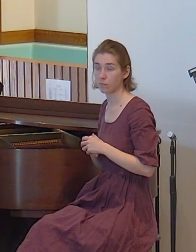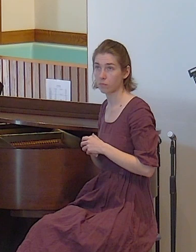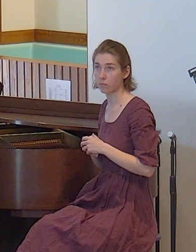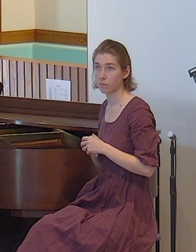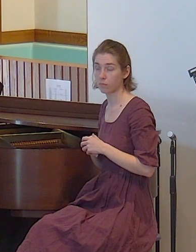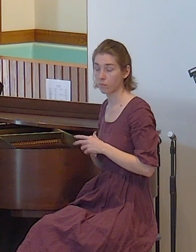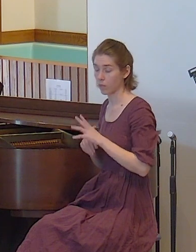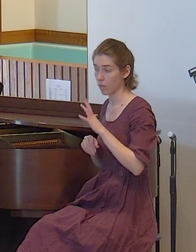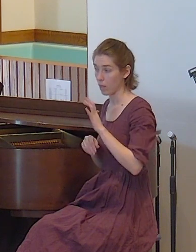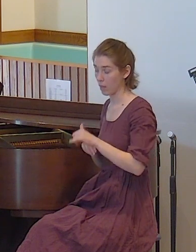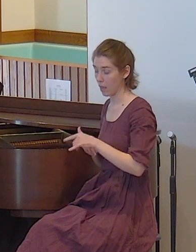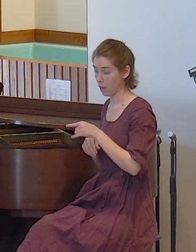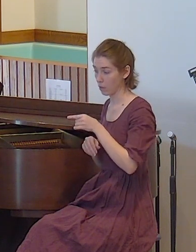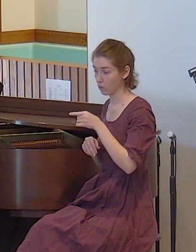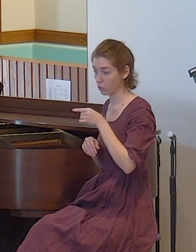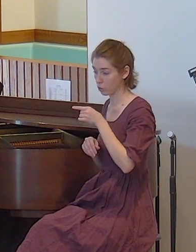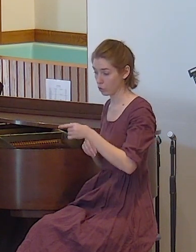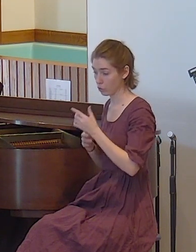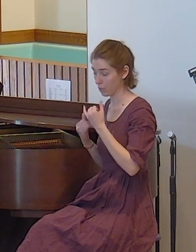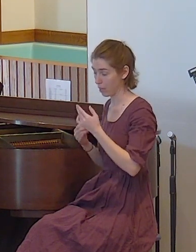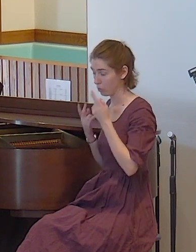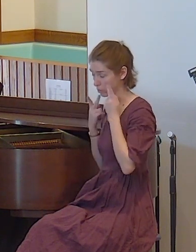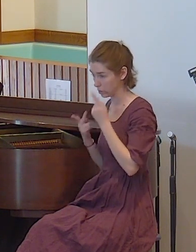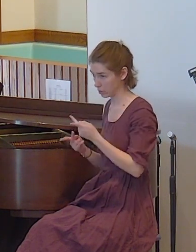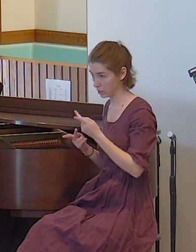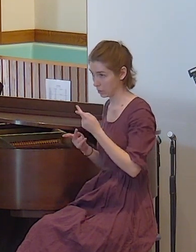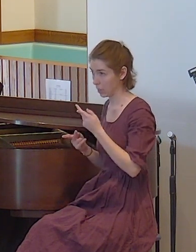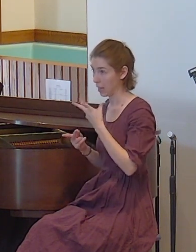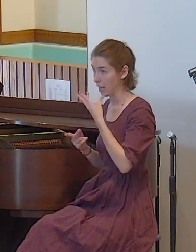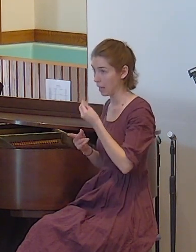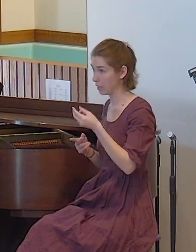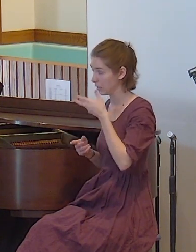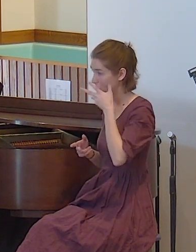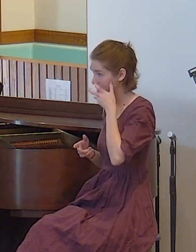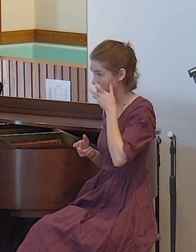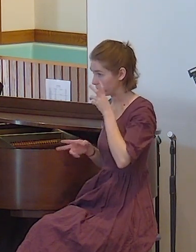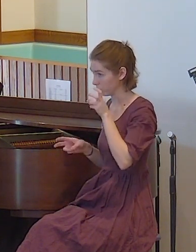this which you now see and hear.